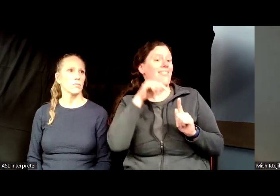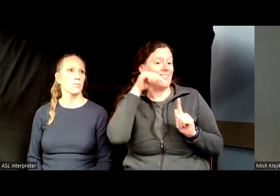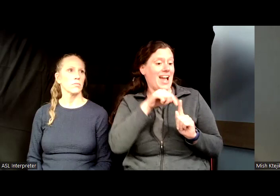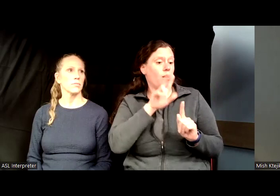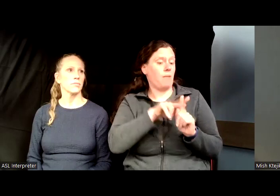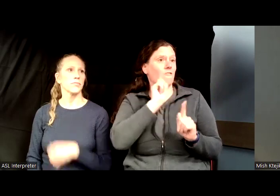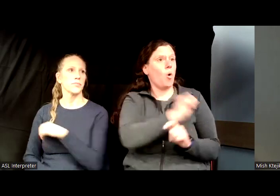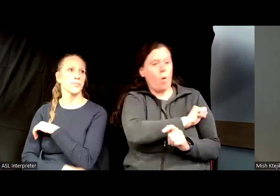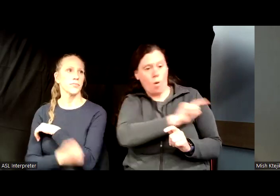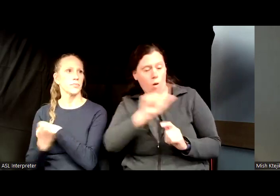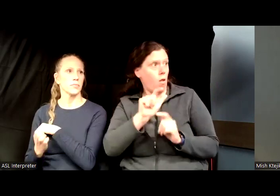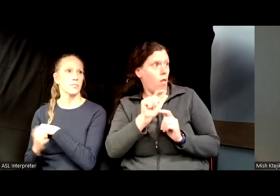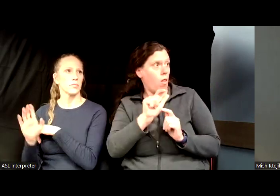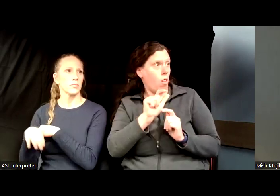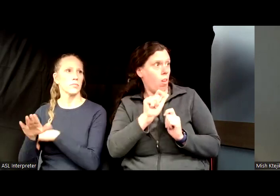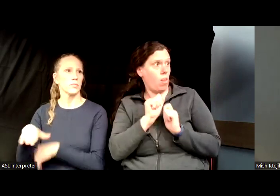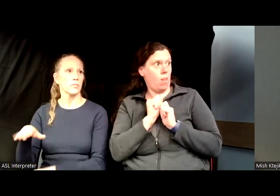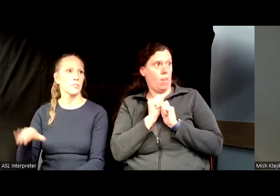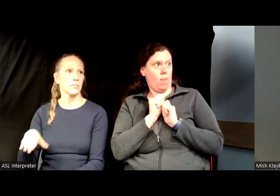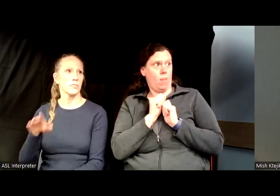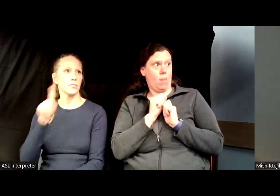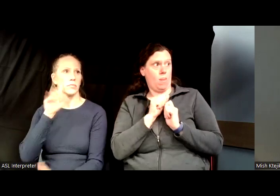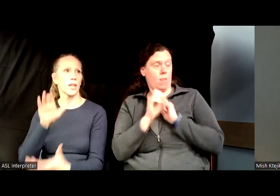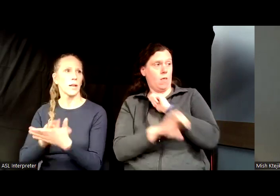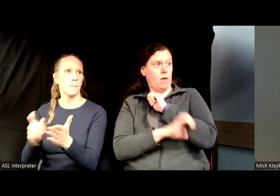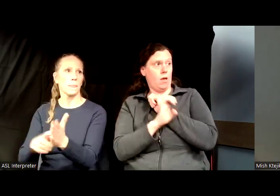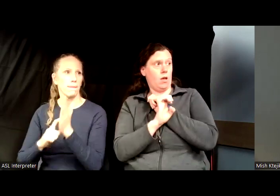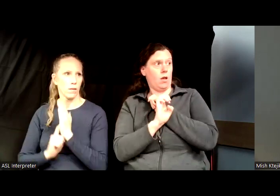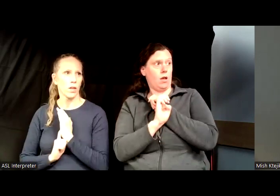right? Now, that would apply for all.